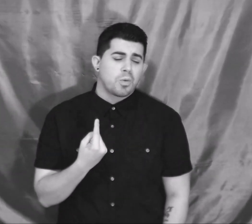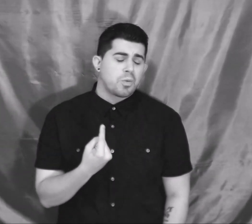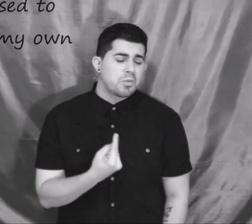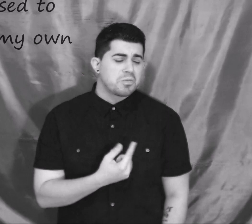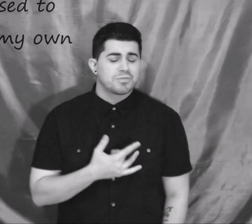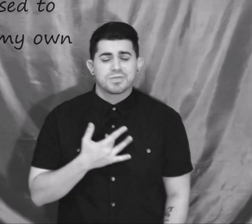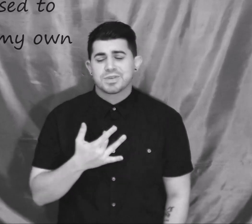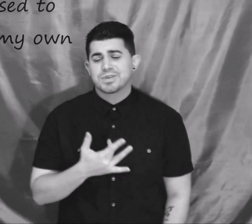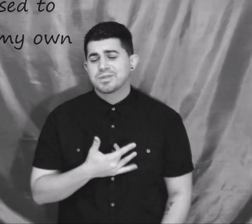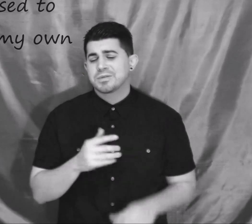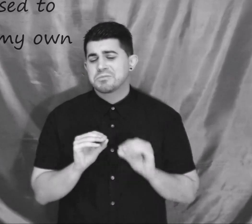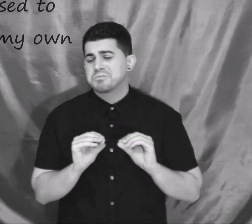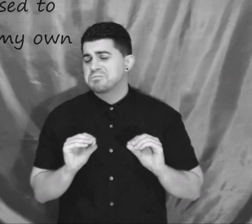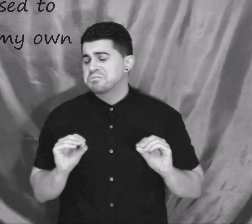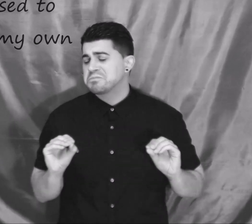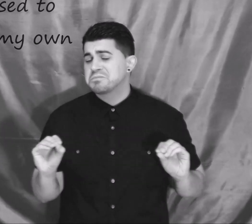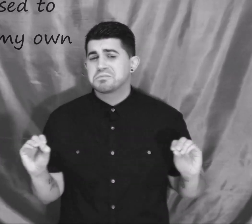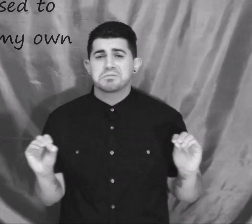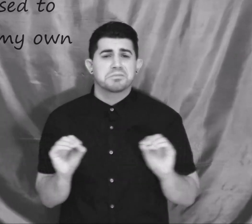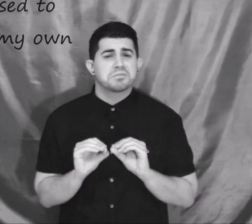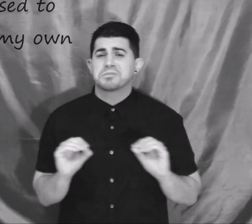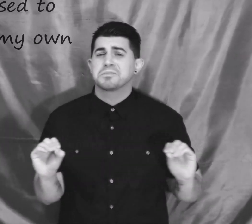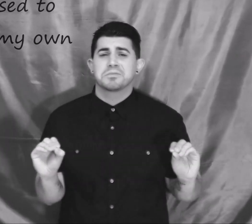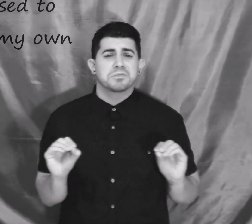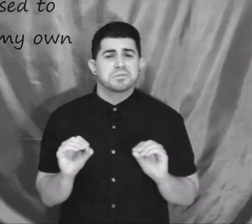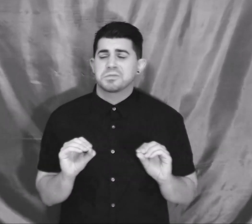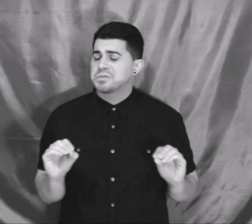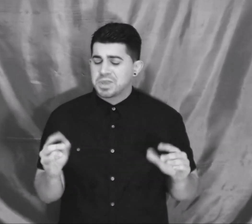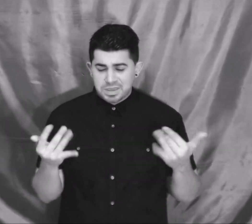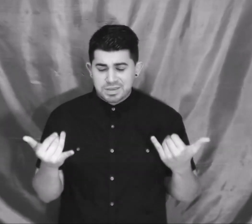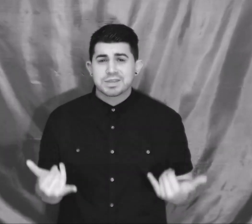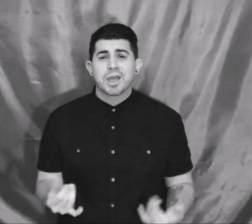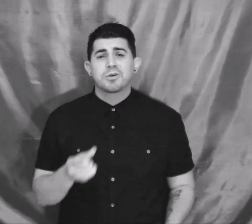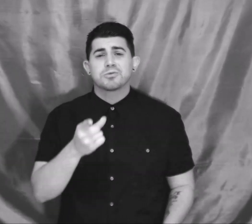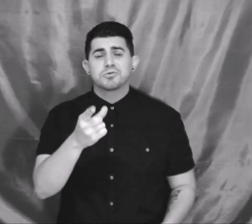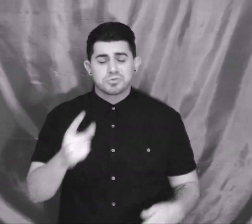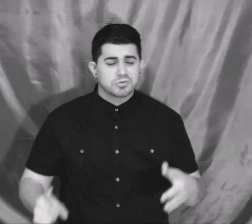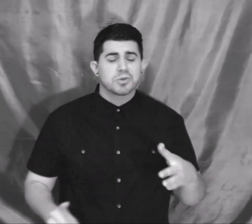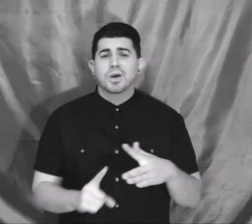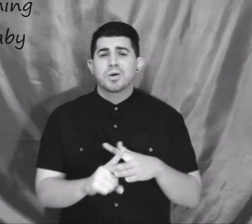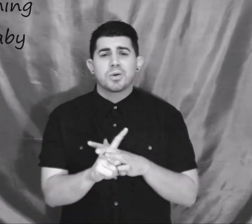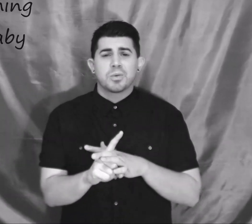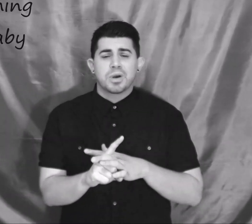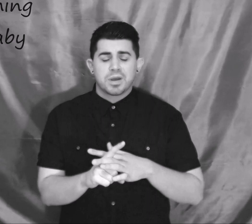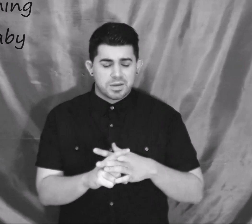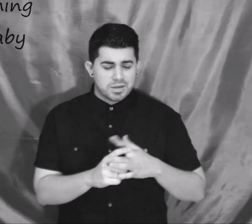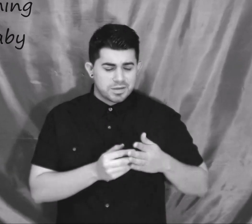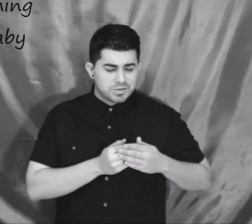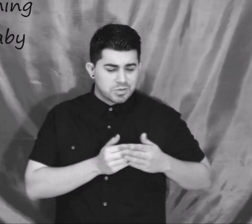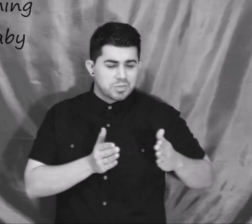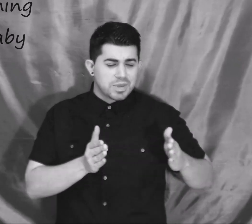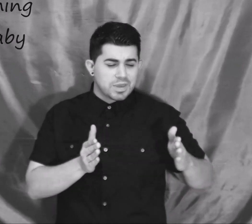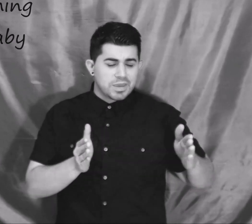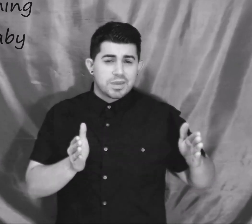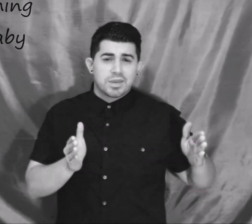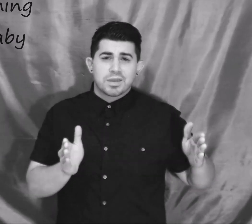so used to being on my own. But this thing is new,